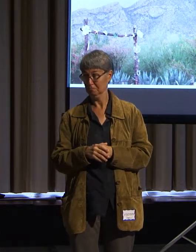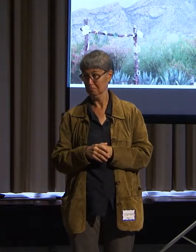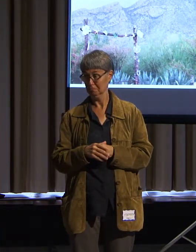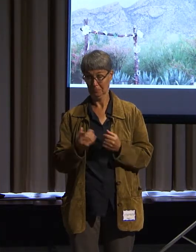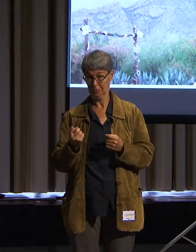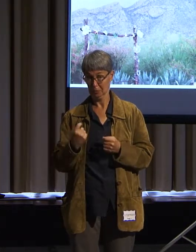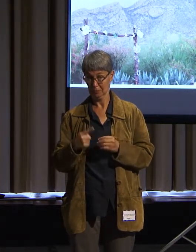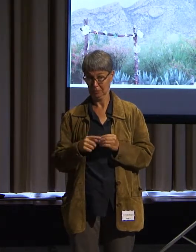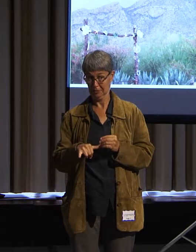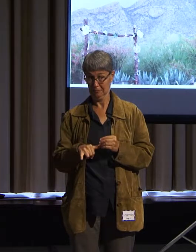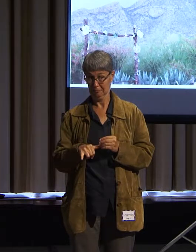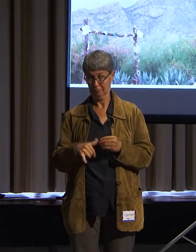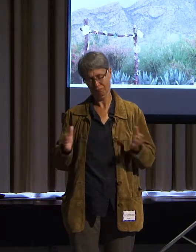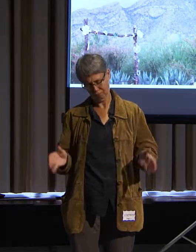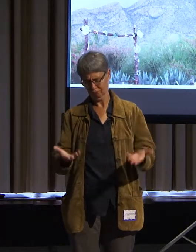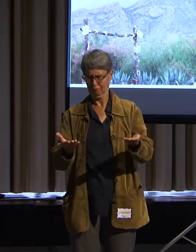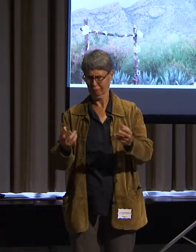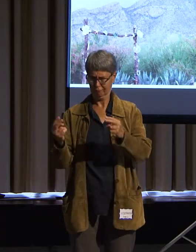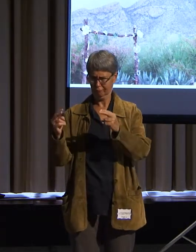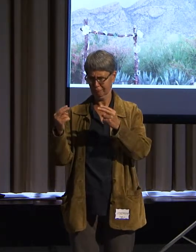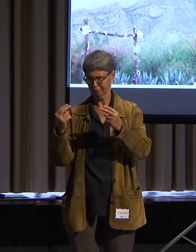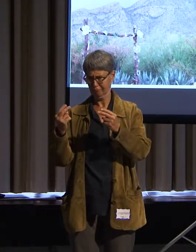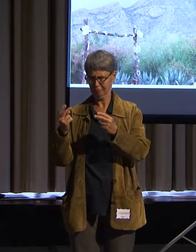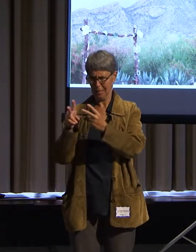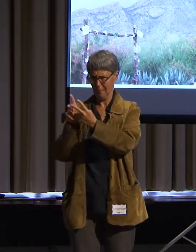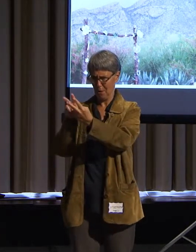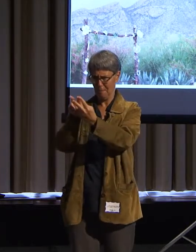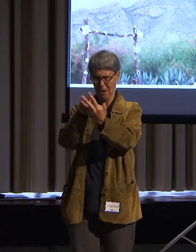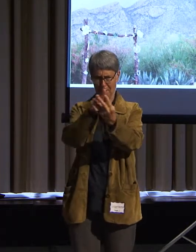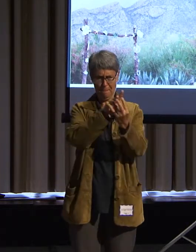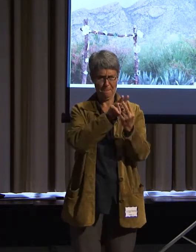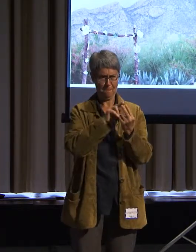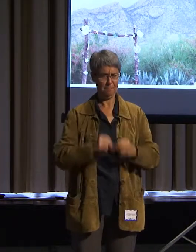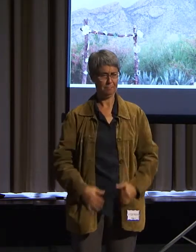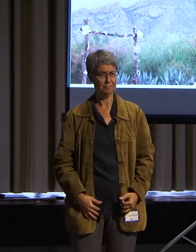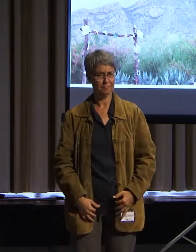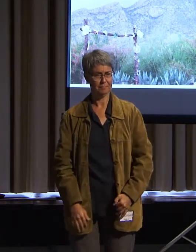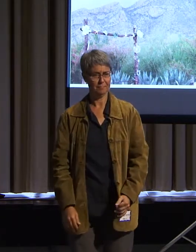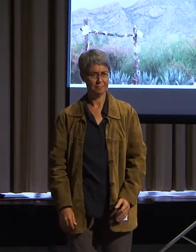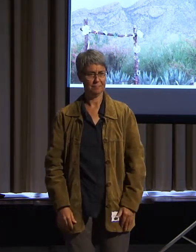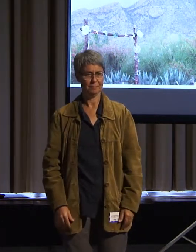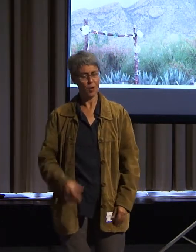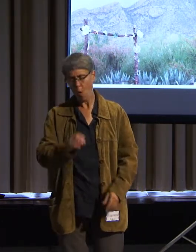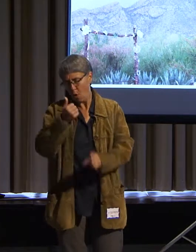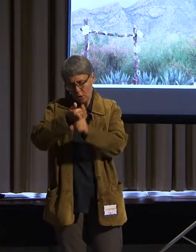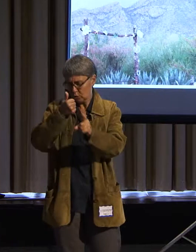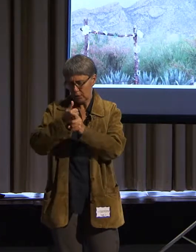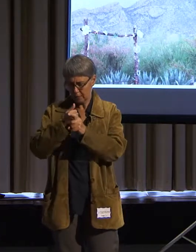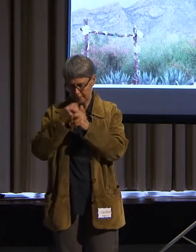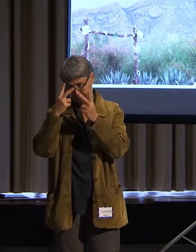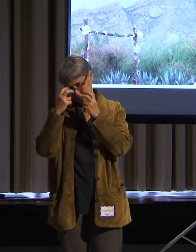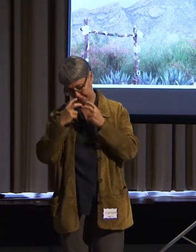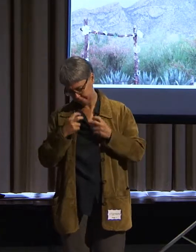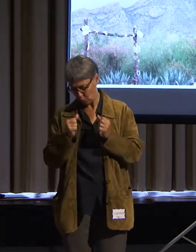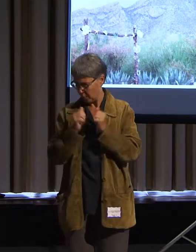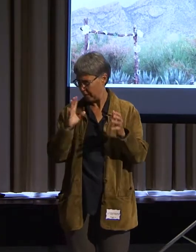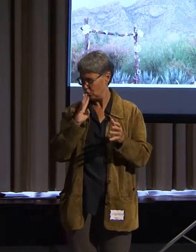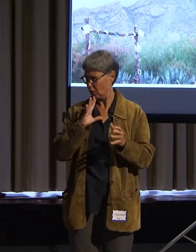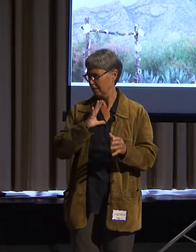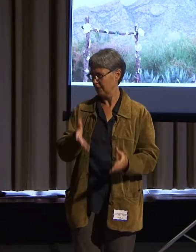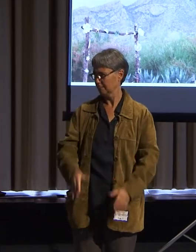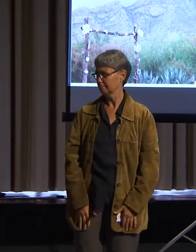Nope? Okay, great. So if you want to talk to the person next to you, or if you'd like to self-reflect, please do that.